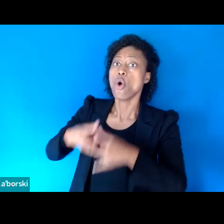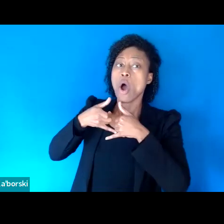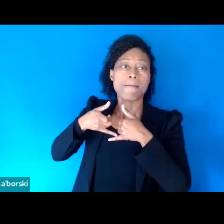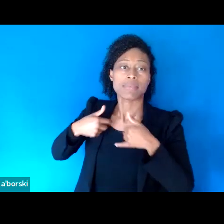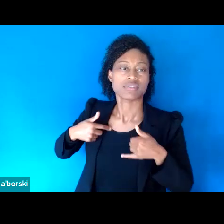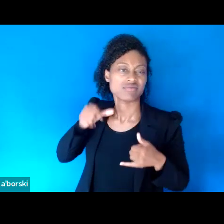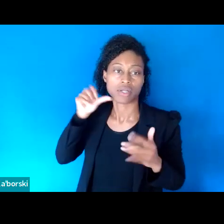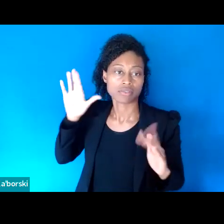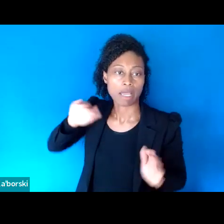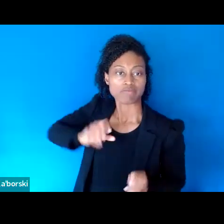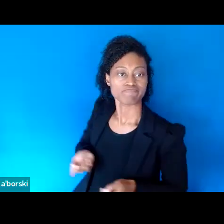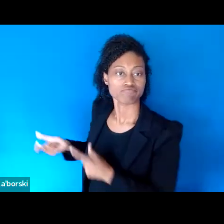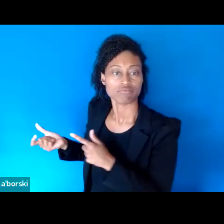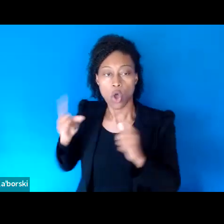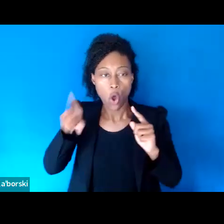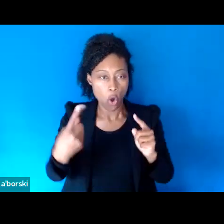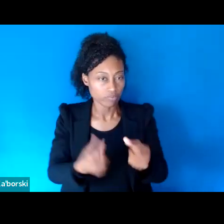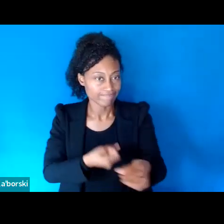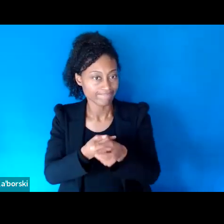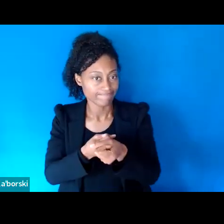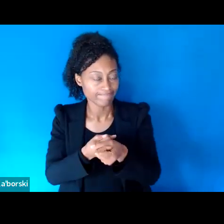give to that question.